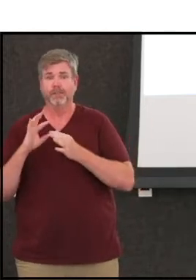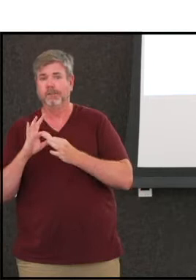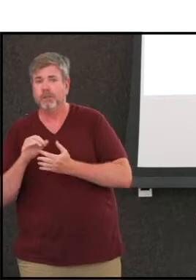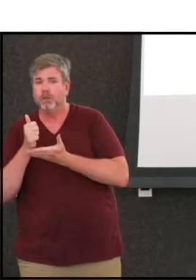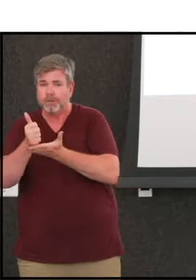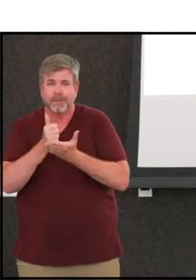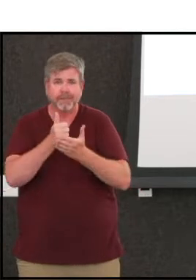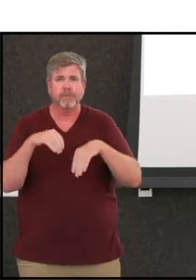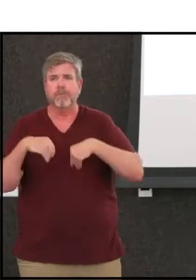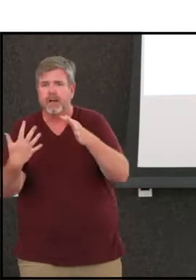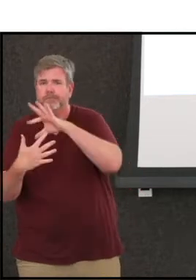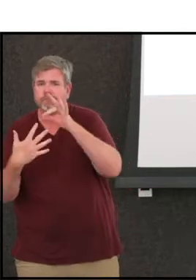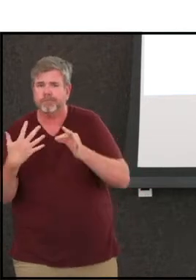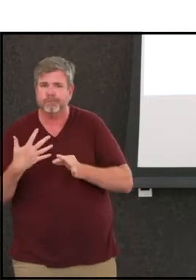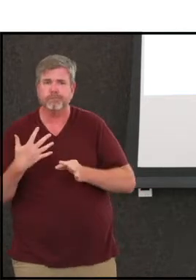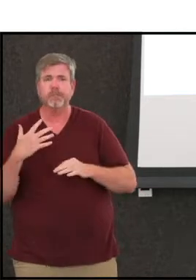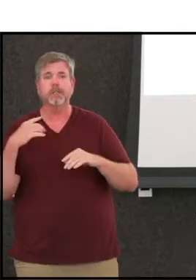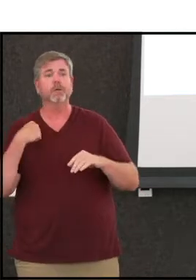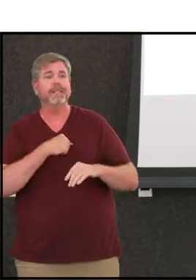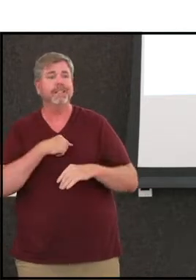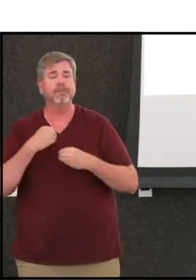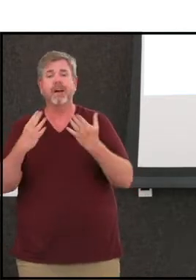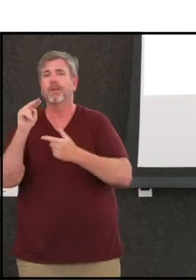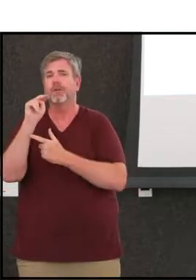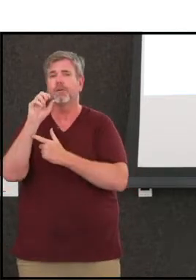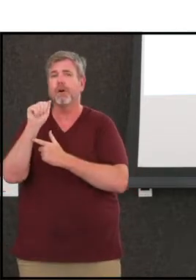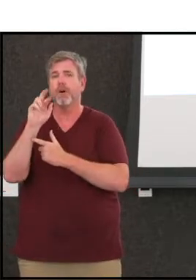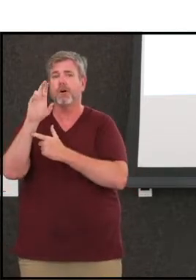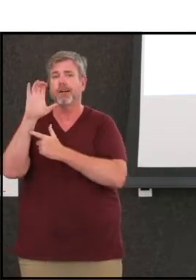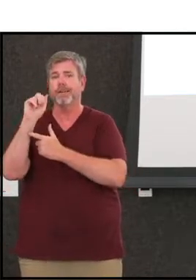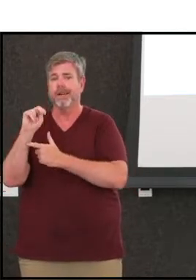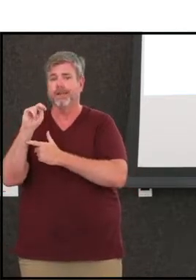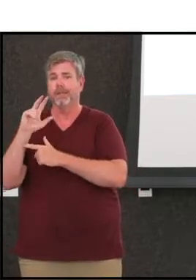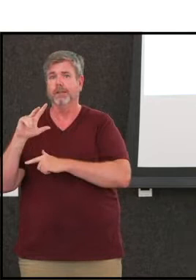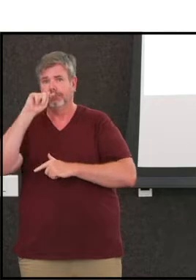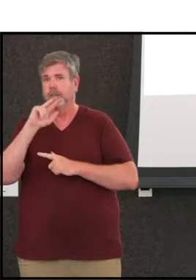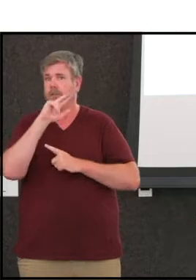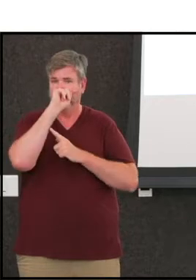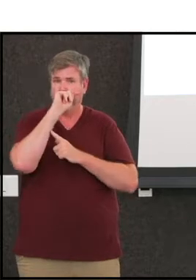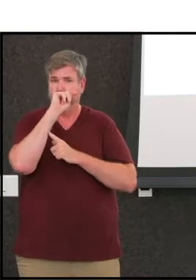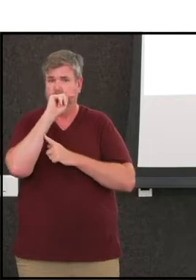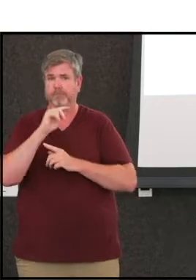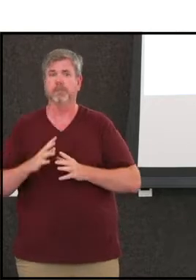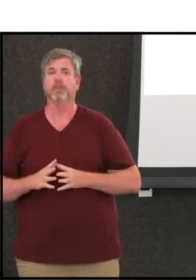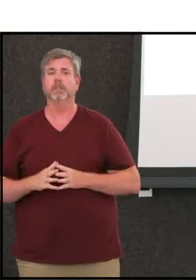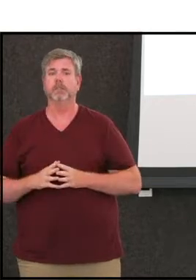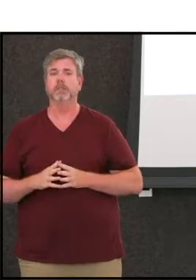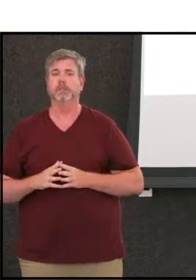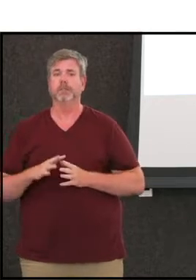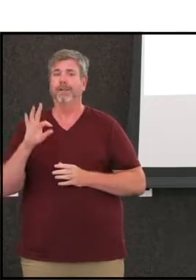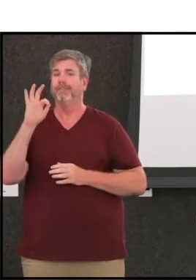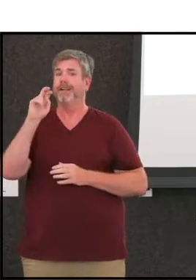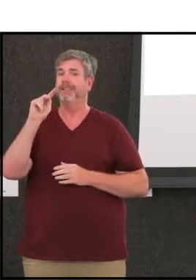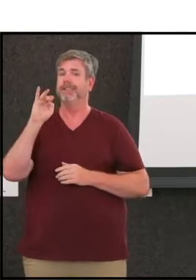And by the way, we do have Narcan here tonight, which we'll go over it in a little bit. Providing fentanyl strips. Anybody wants